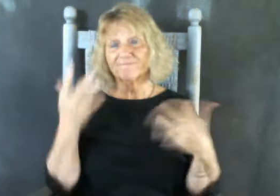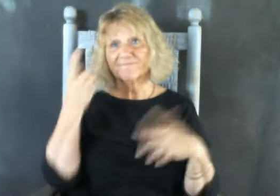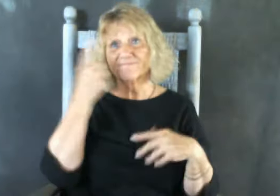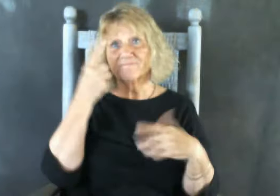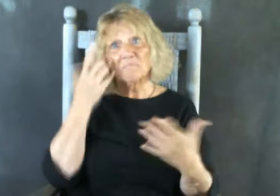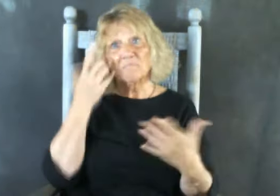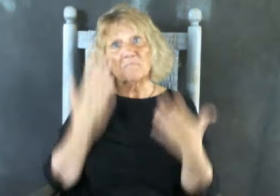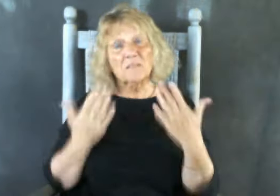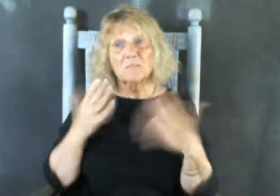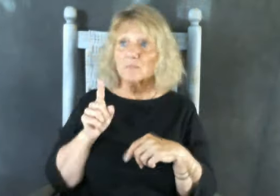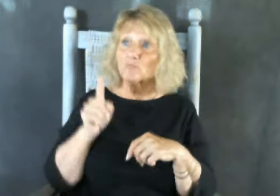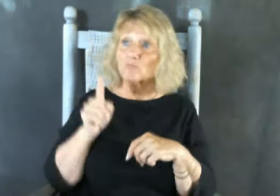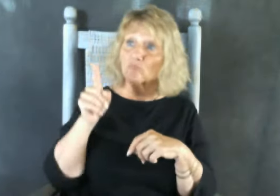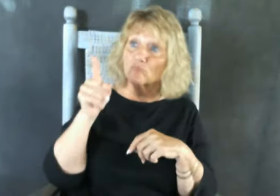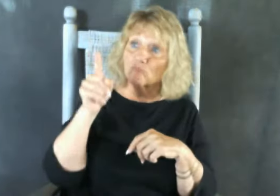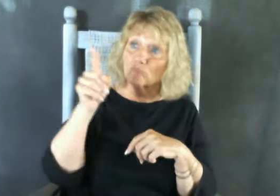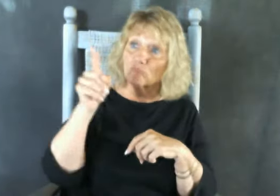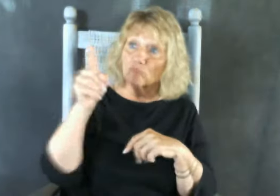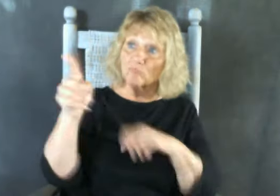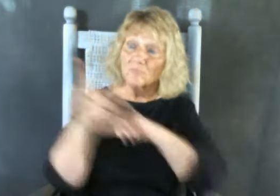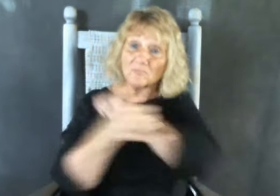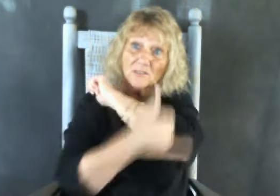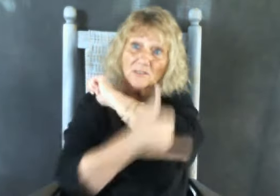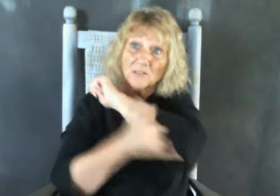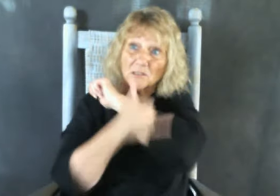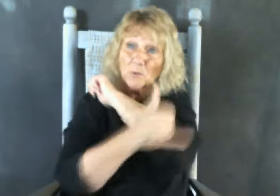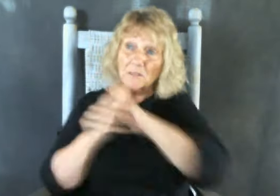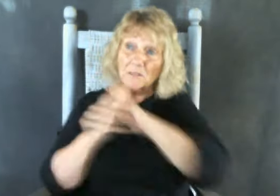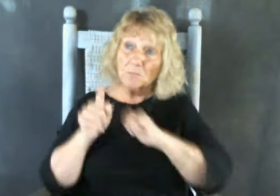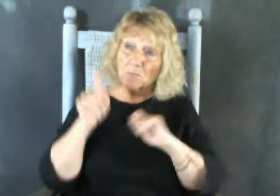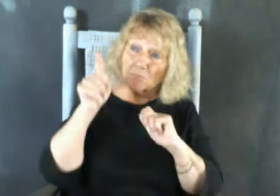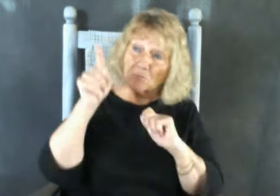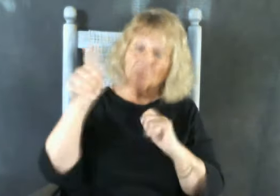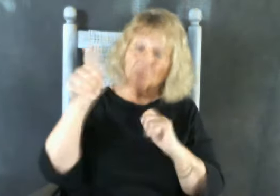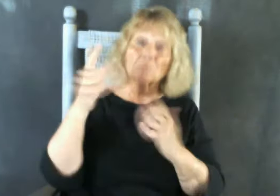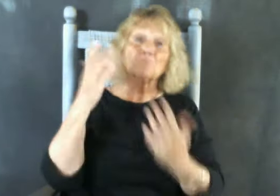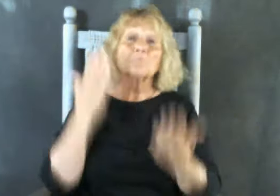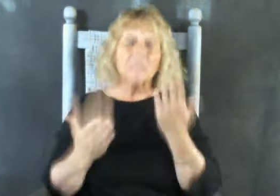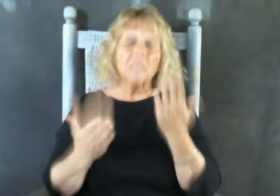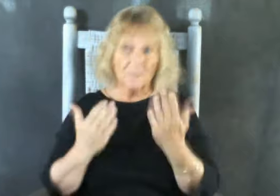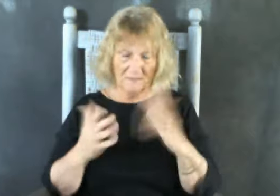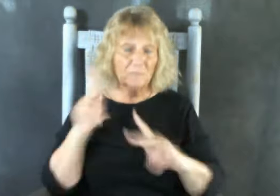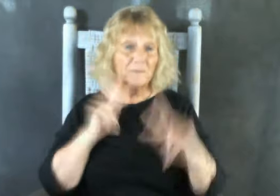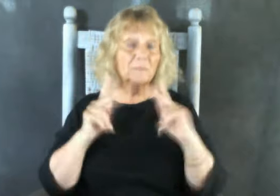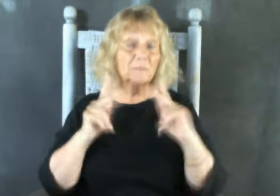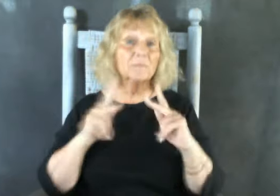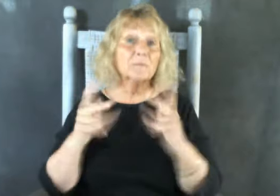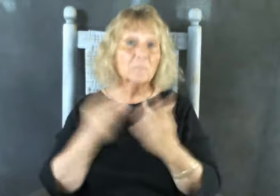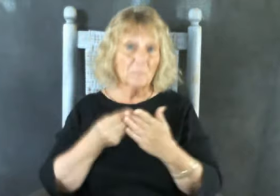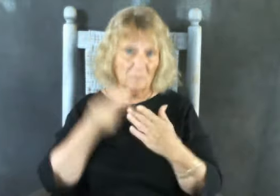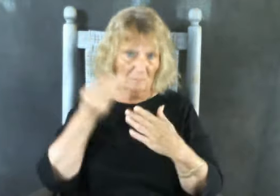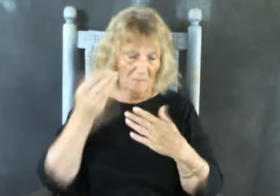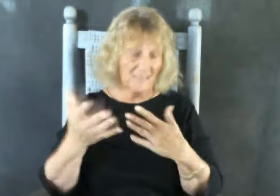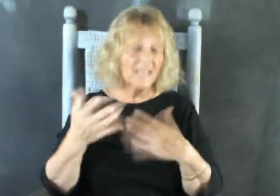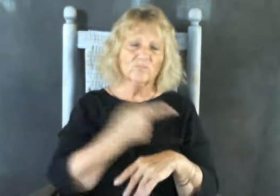continue to watch and wait for this service here to start at the Pentagon, which is honoring the first responders, and certainly paying